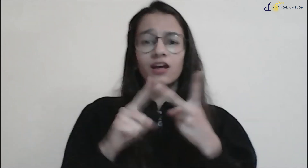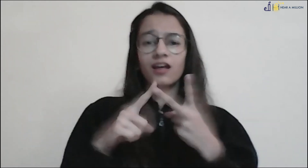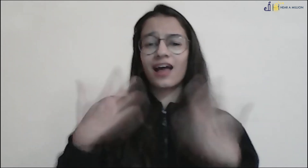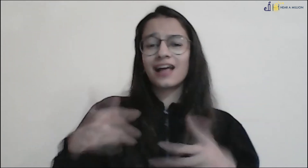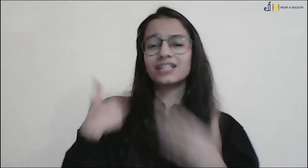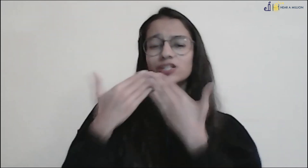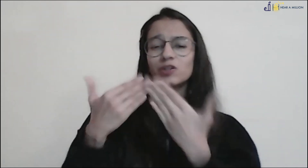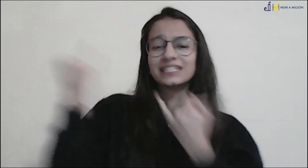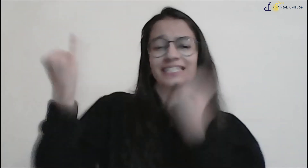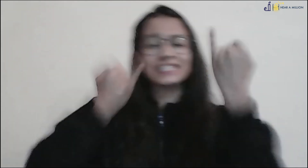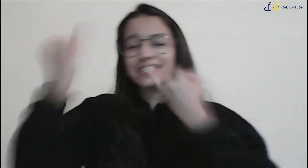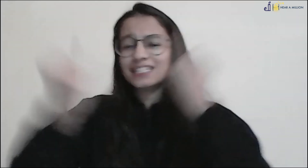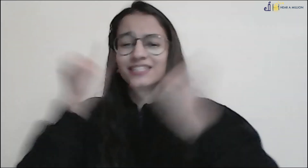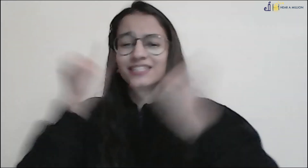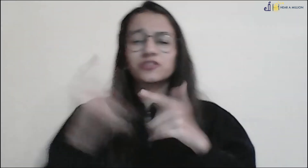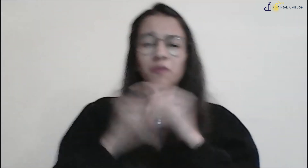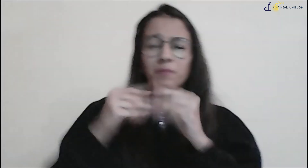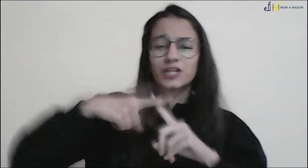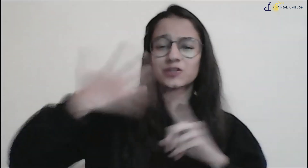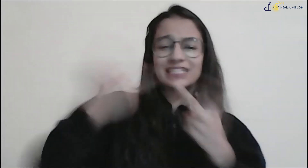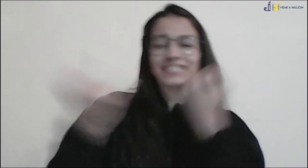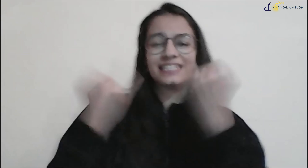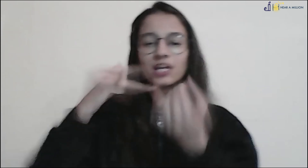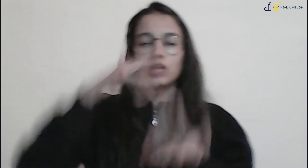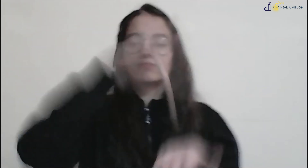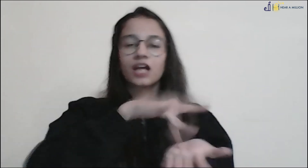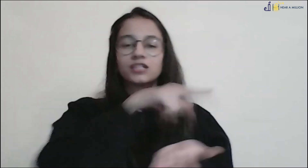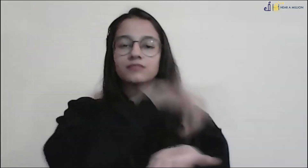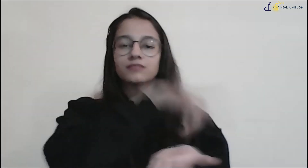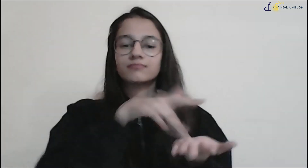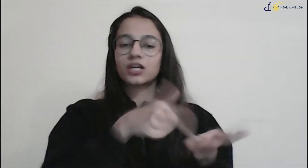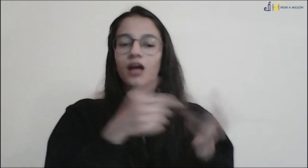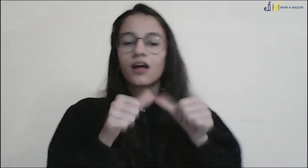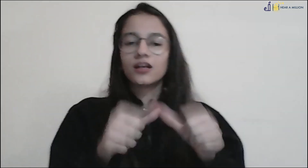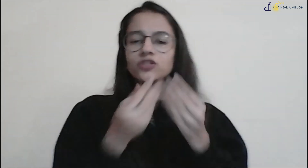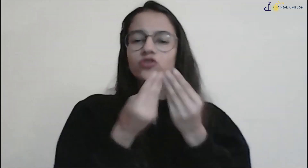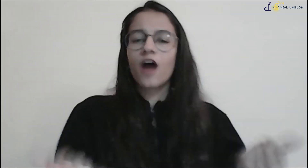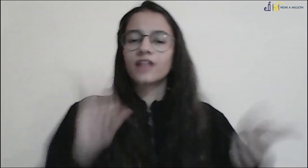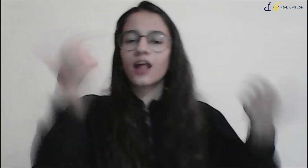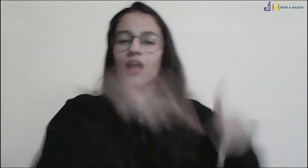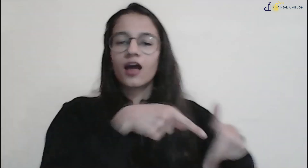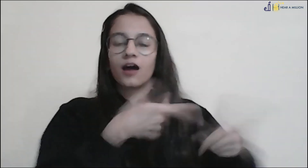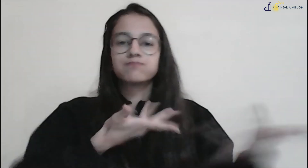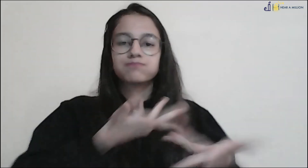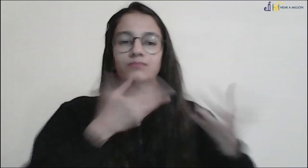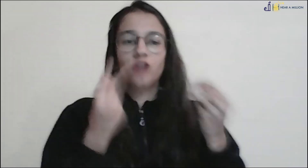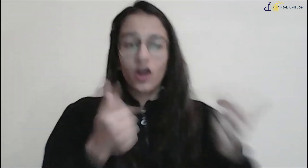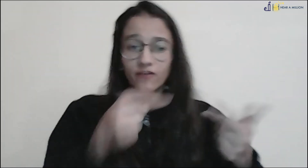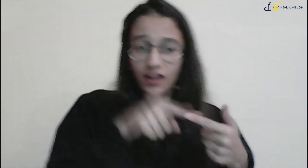more workshops. You need more trainings to be in all